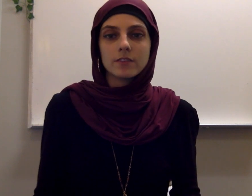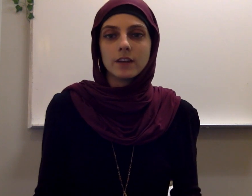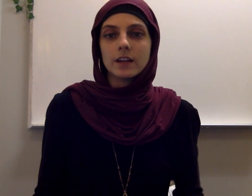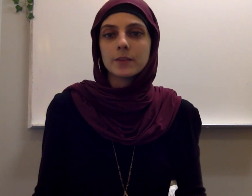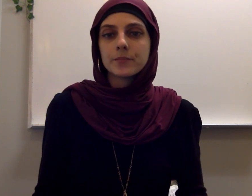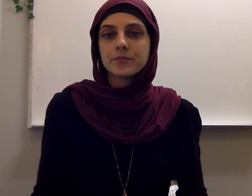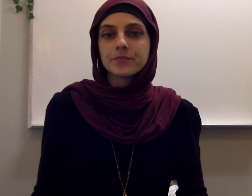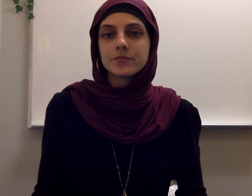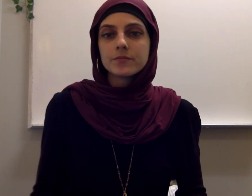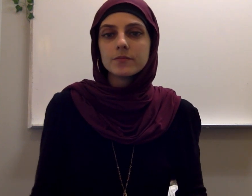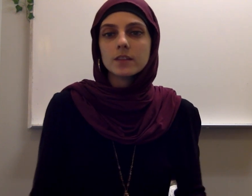classifier.